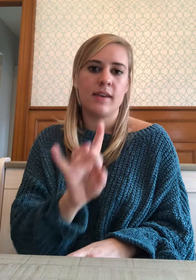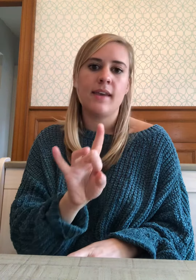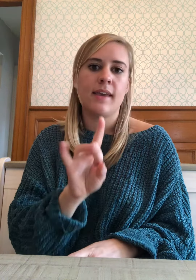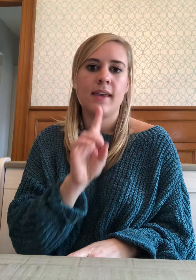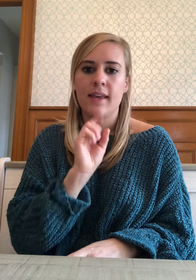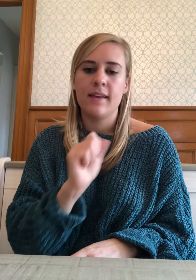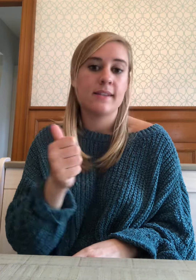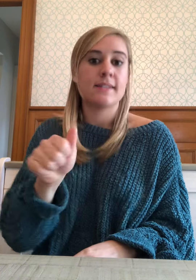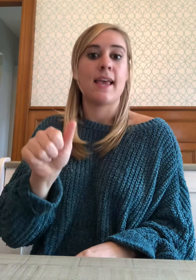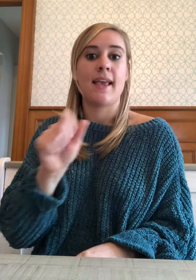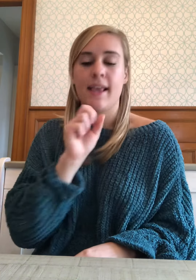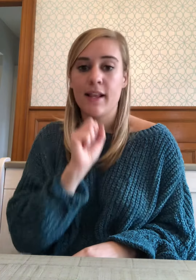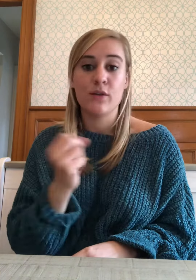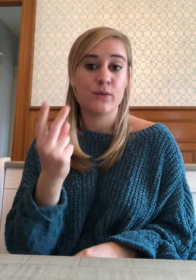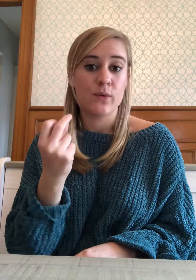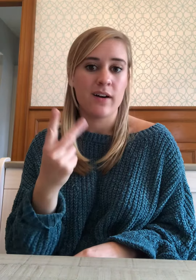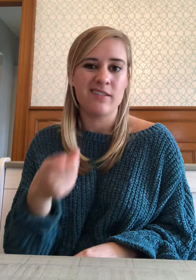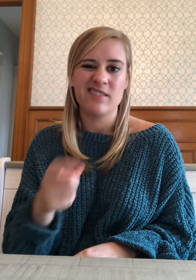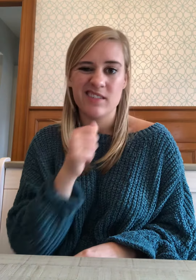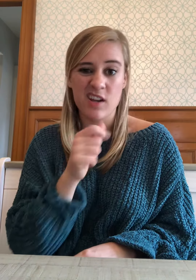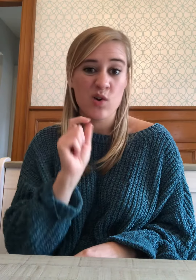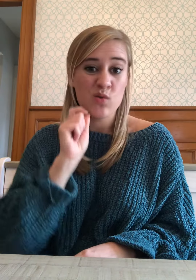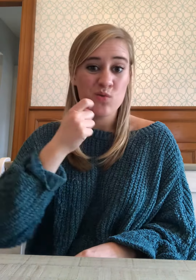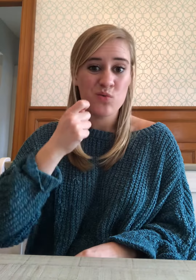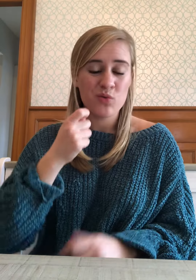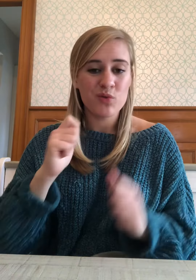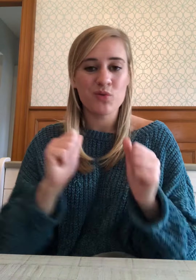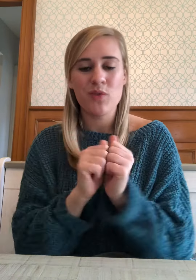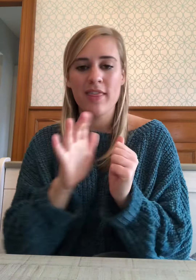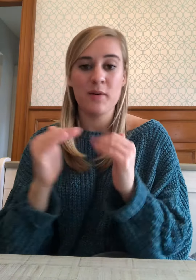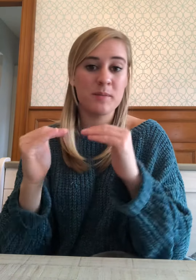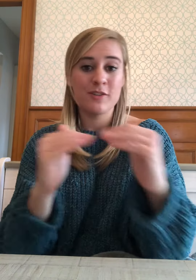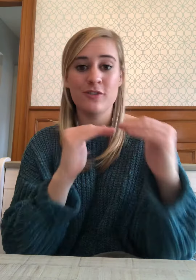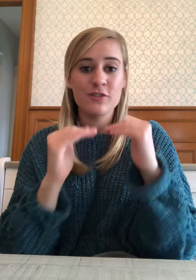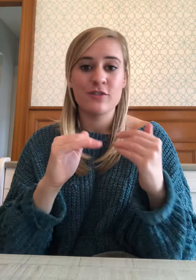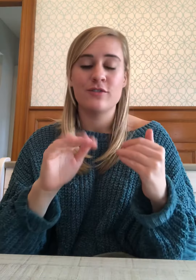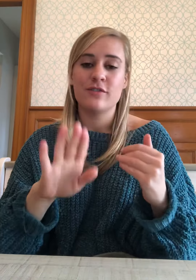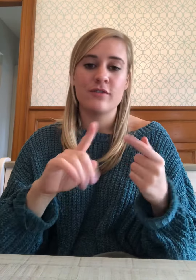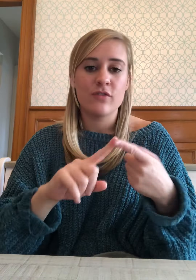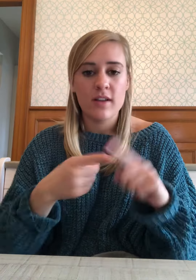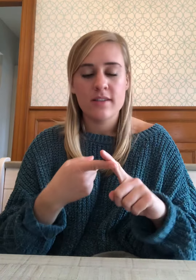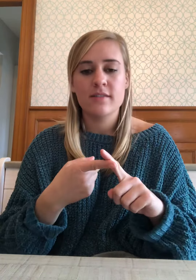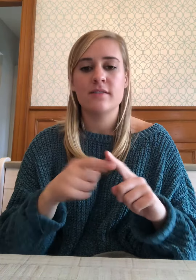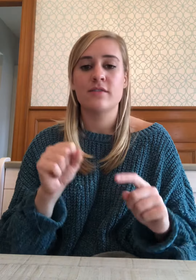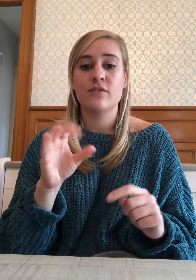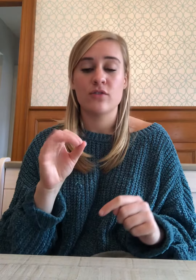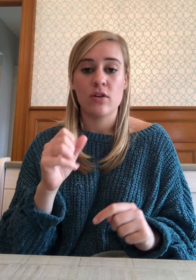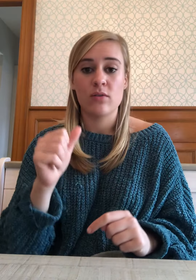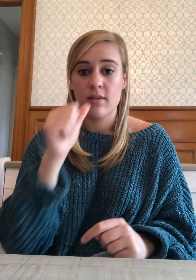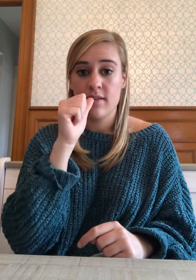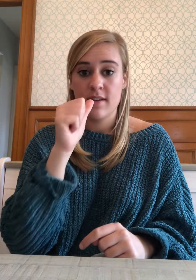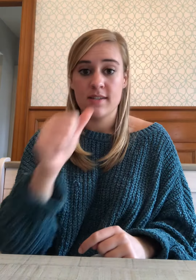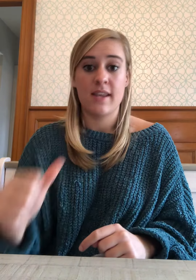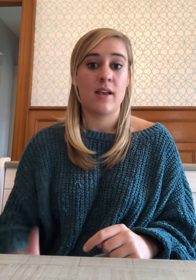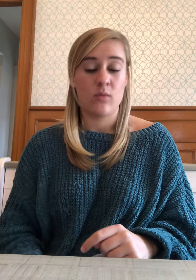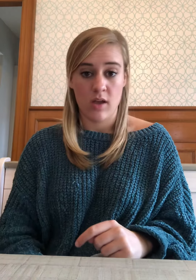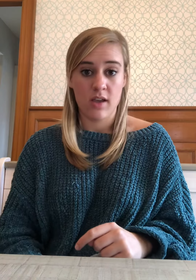old isn't too cool with classmates, so they remove the habit. That's why it